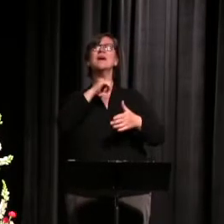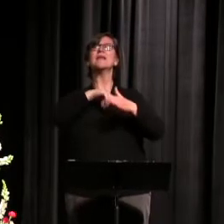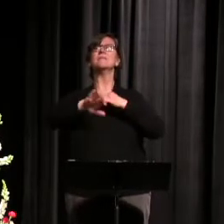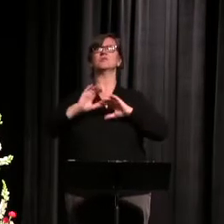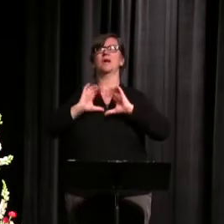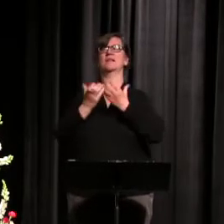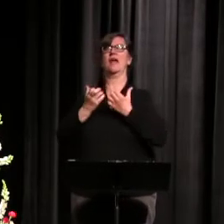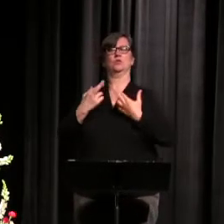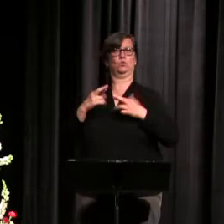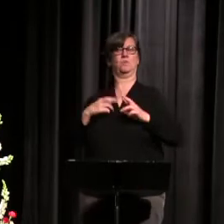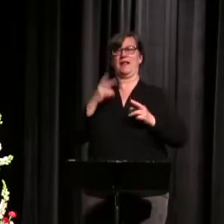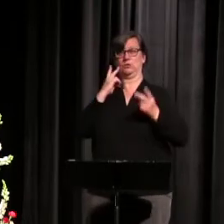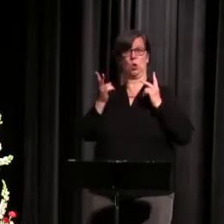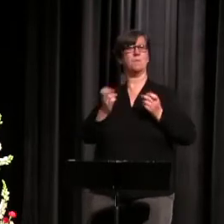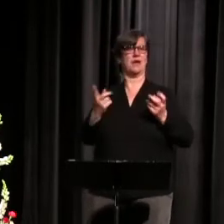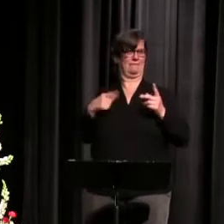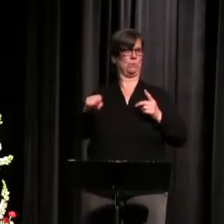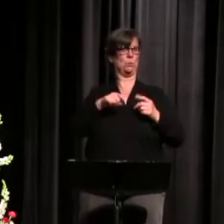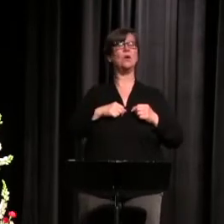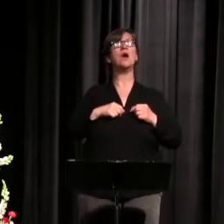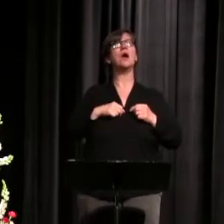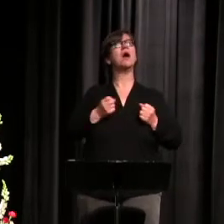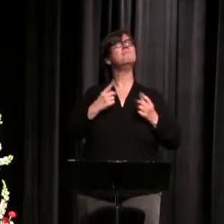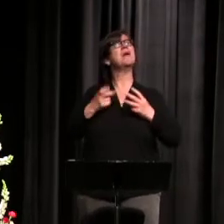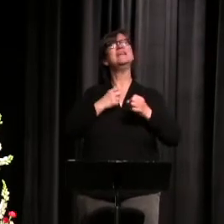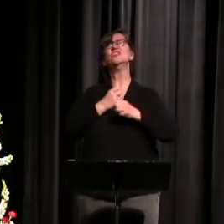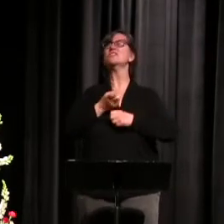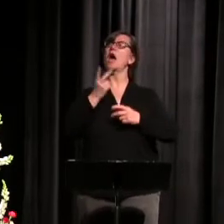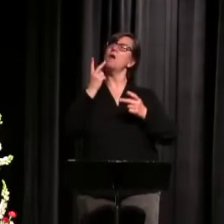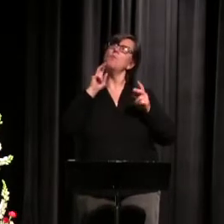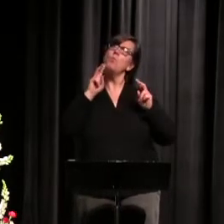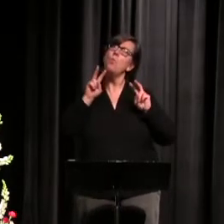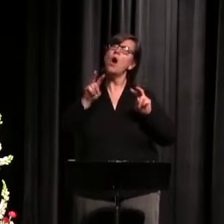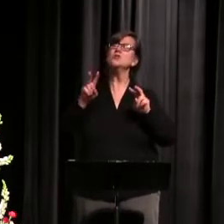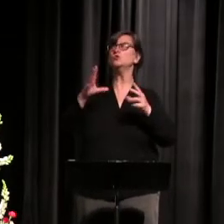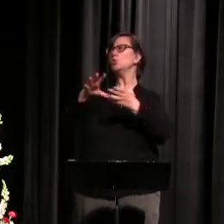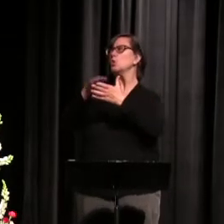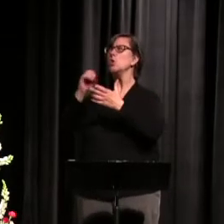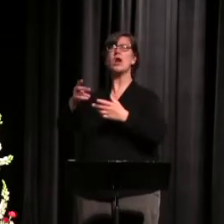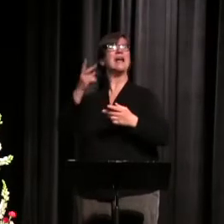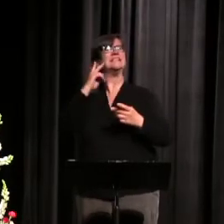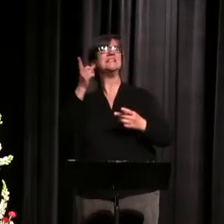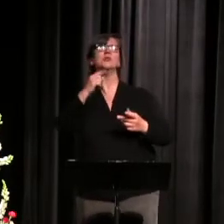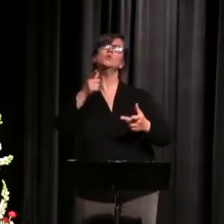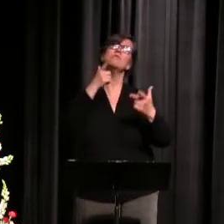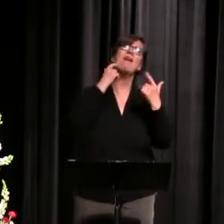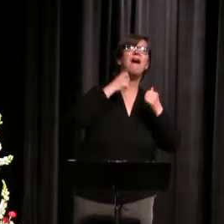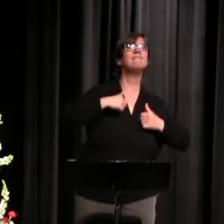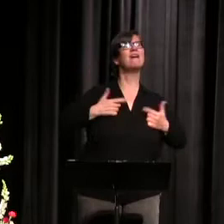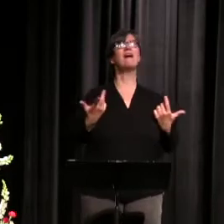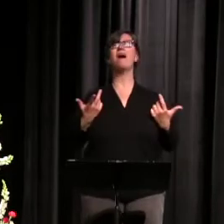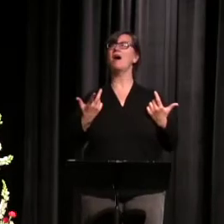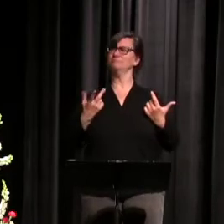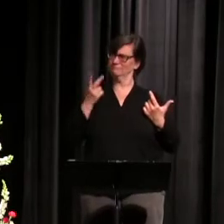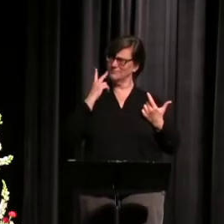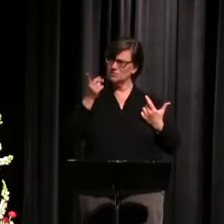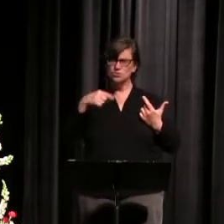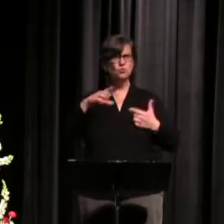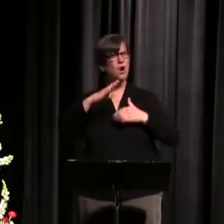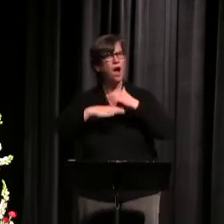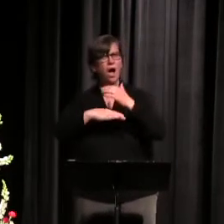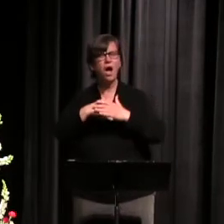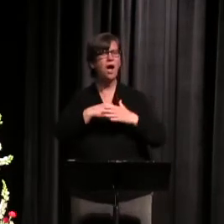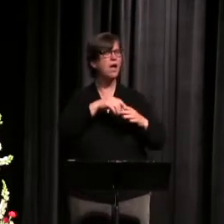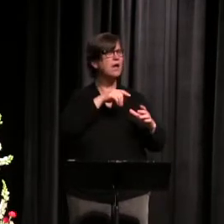have embraced your laughter. I have seen your kindness. I have witnessed your hard work. I have been in